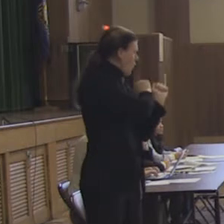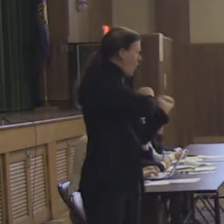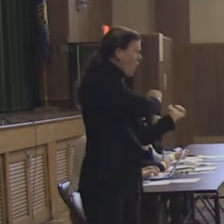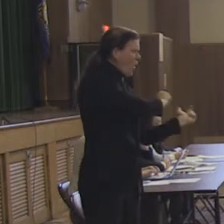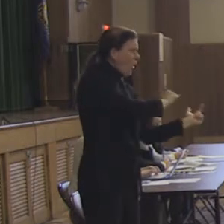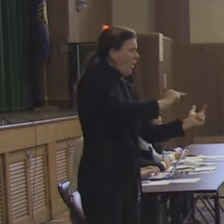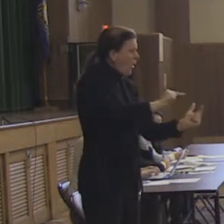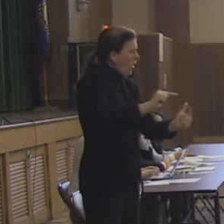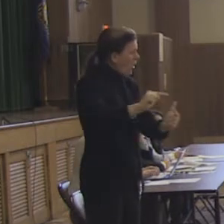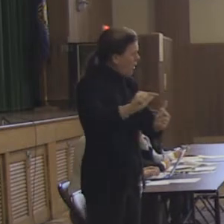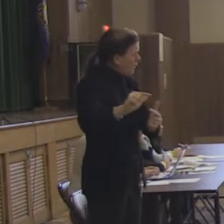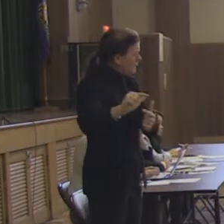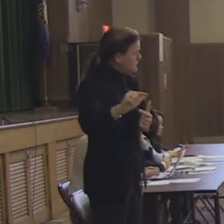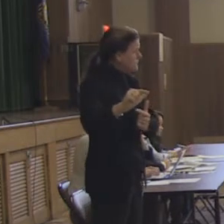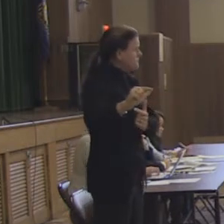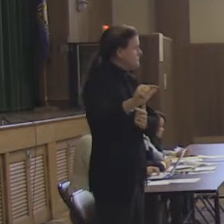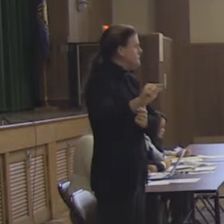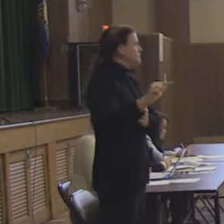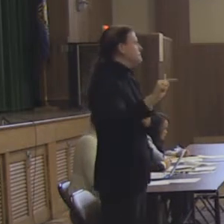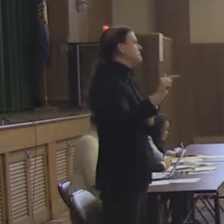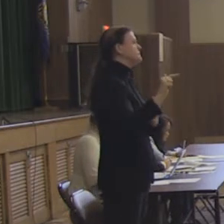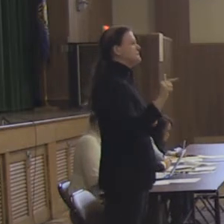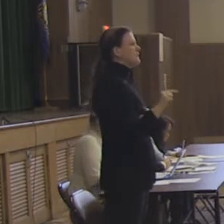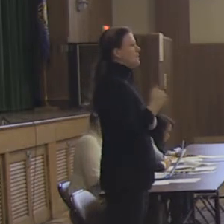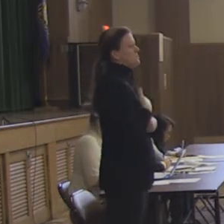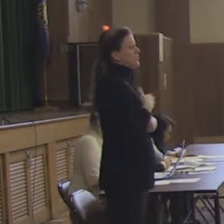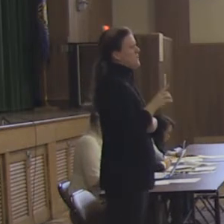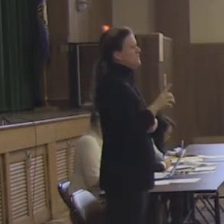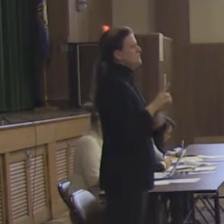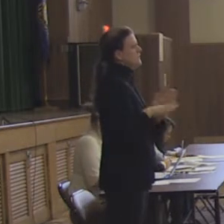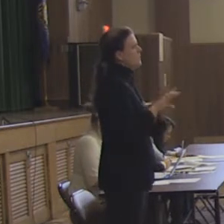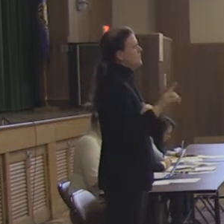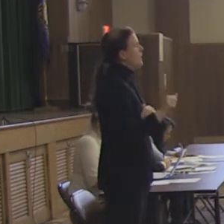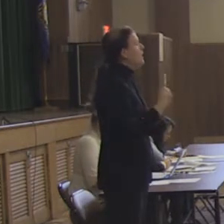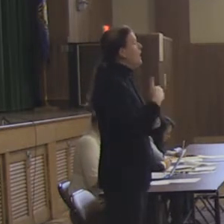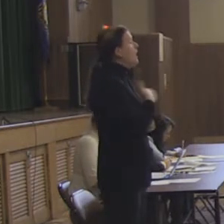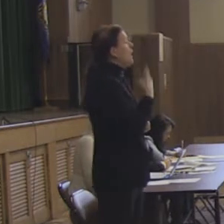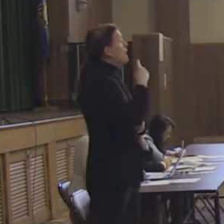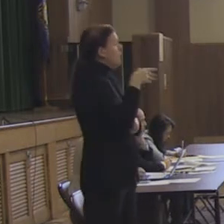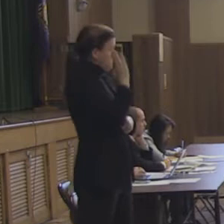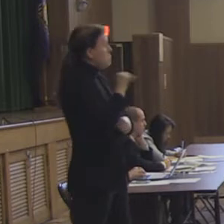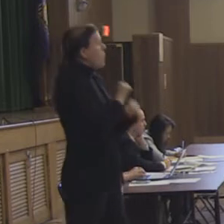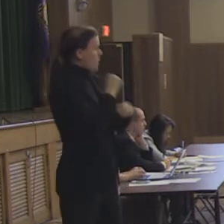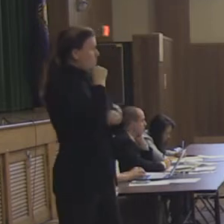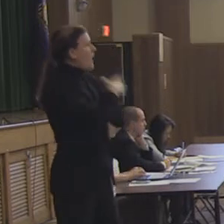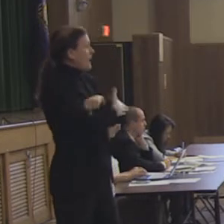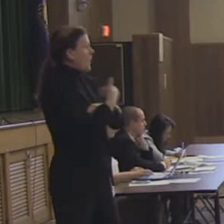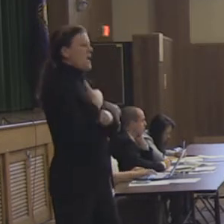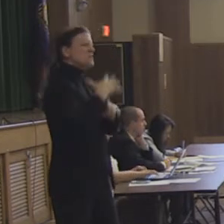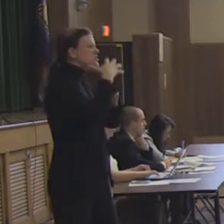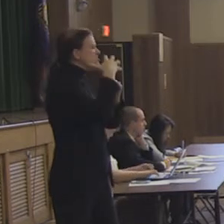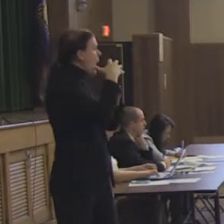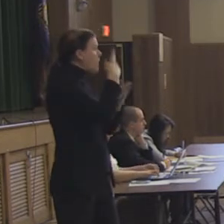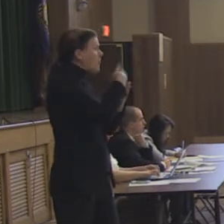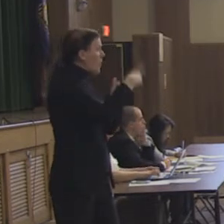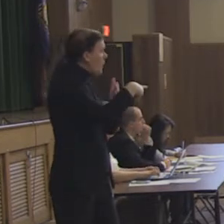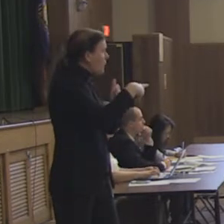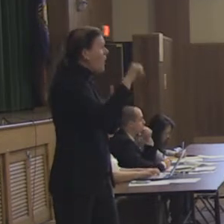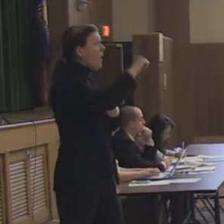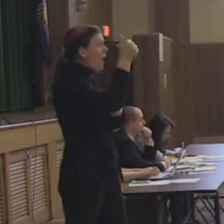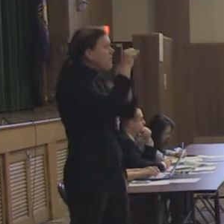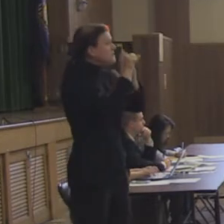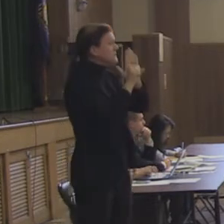them. When I was working at the county, we had a program that was a cutting-edge program. It was recognized